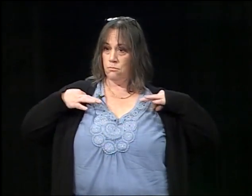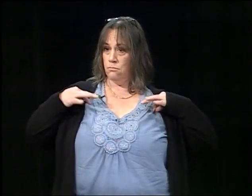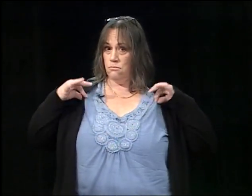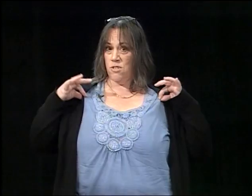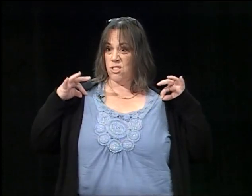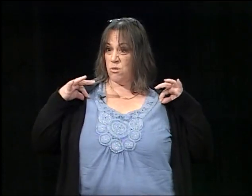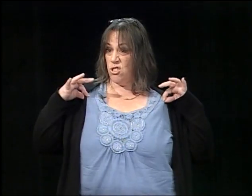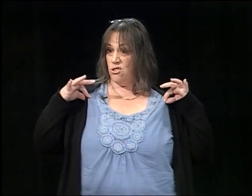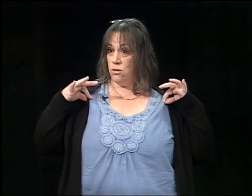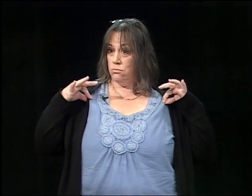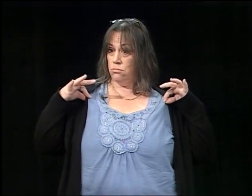This is my shirt.